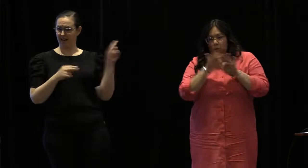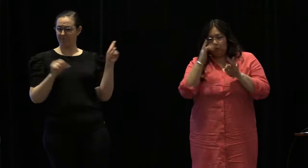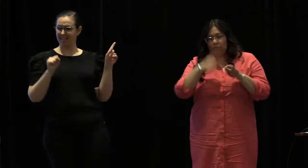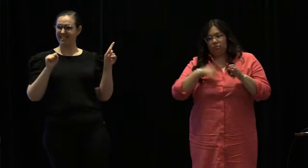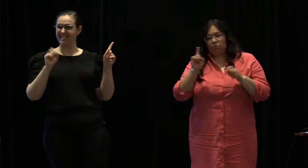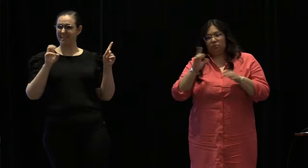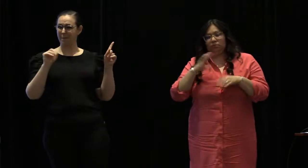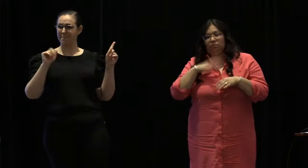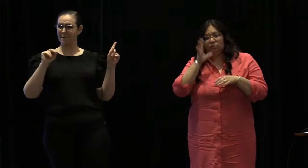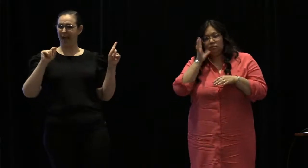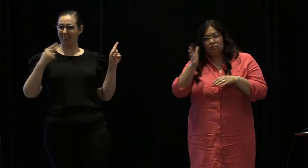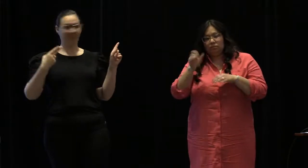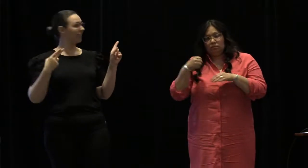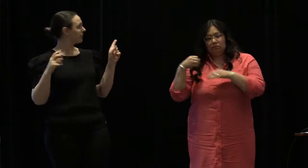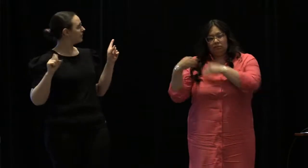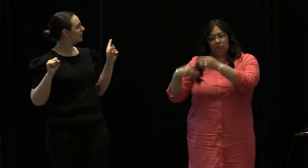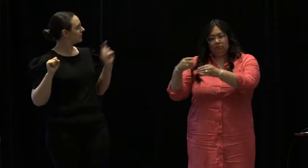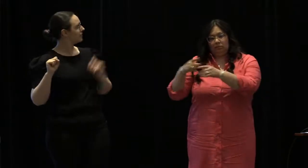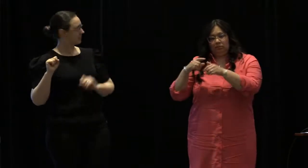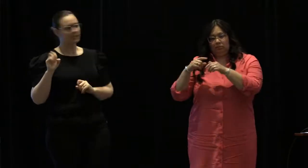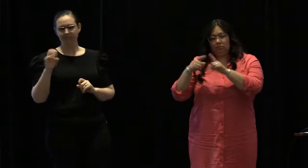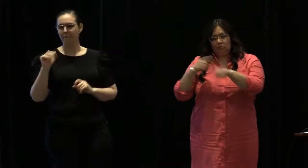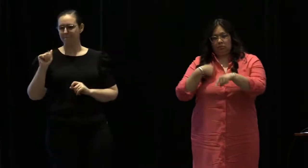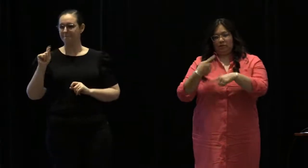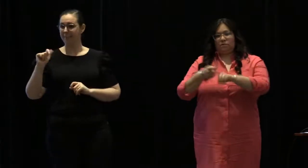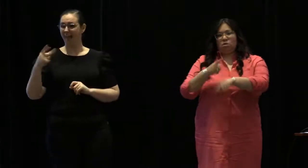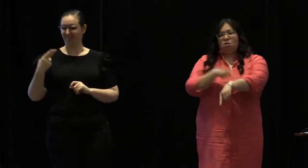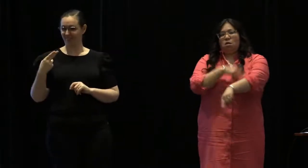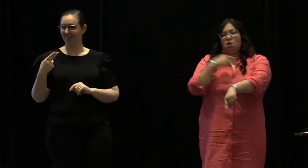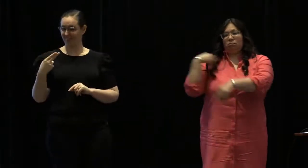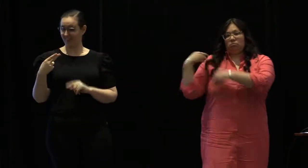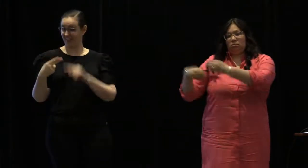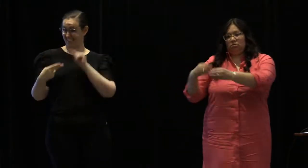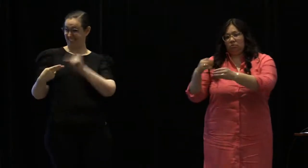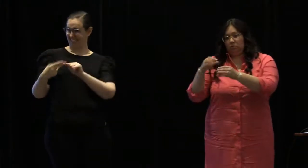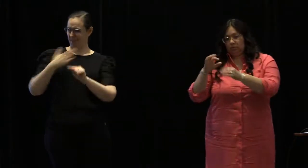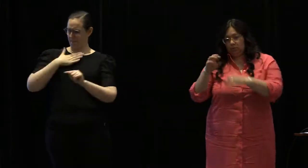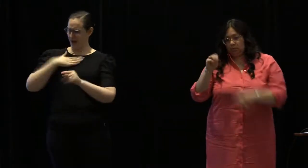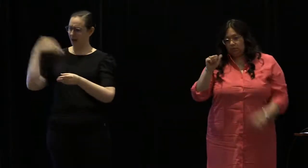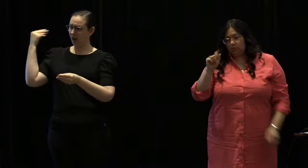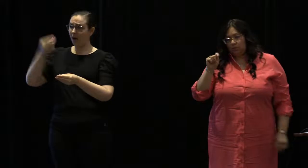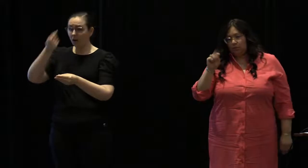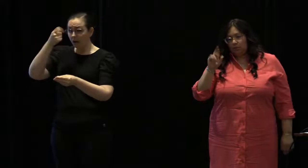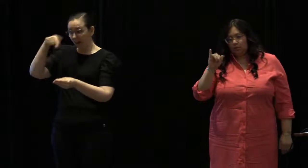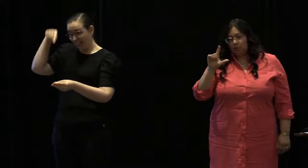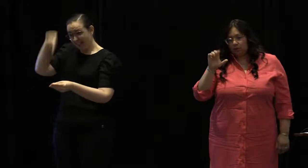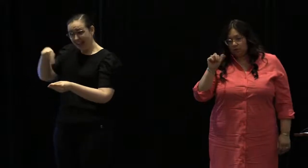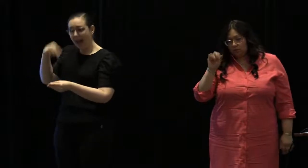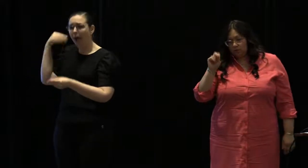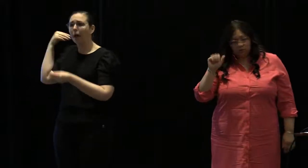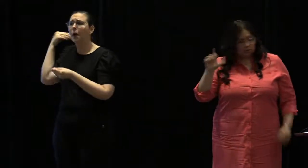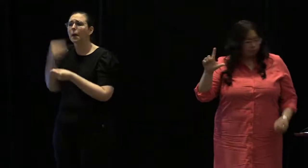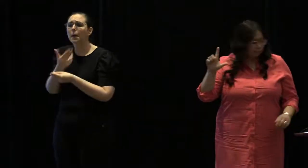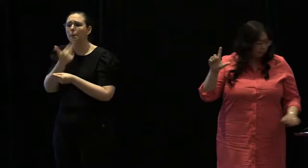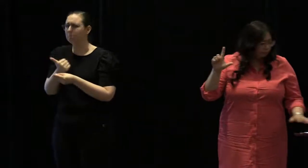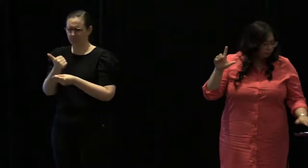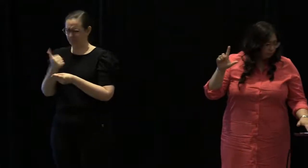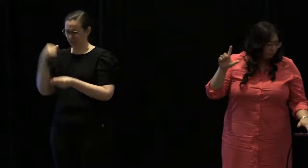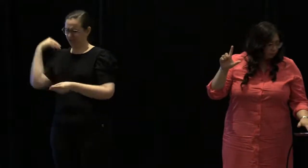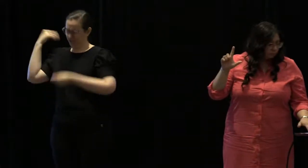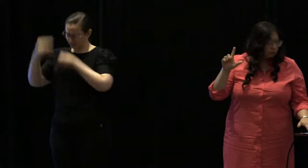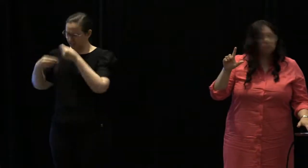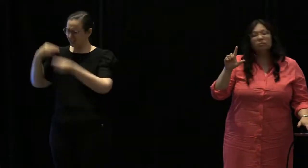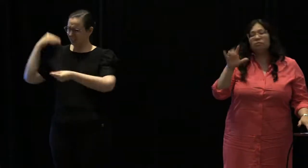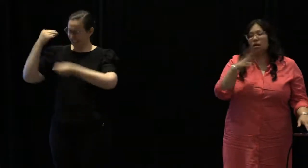And so it's important for me to say I'm part of the Tsimath people. the Samath is a long line of people